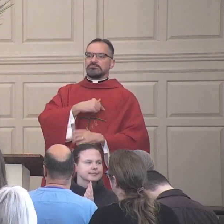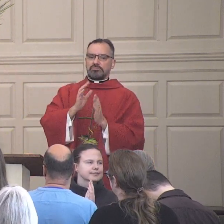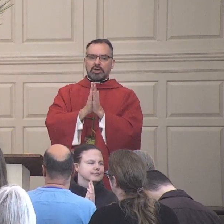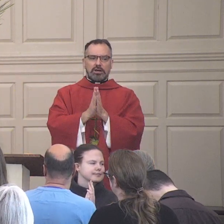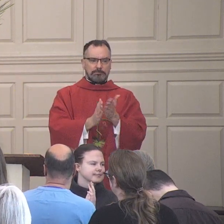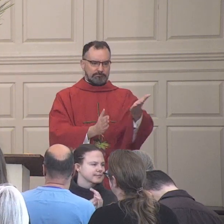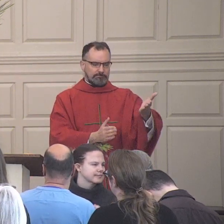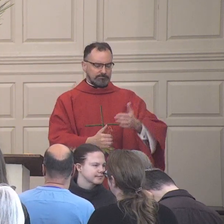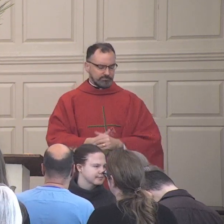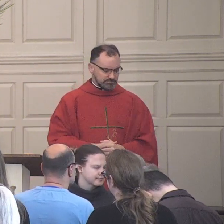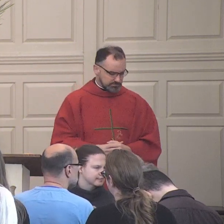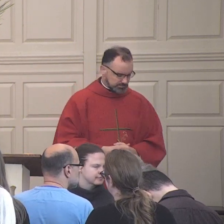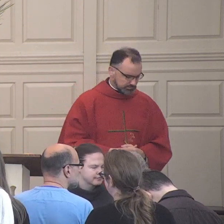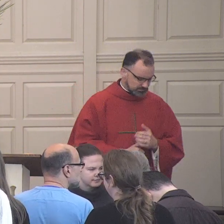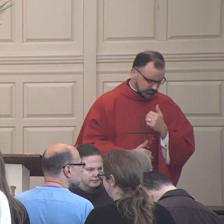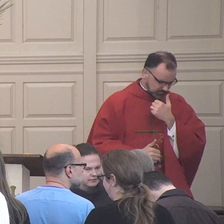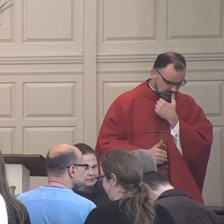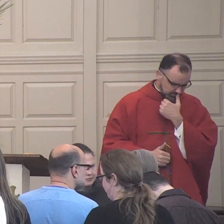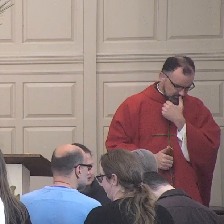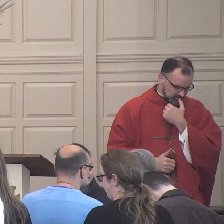Let us pray.